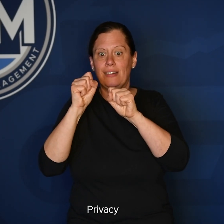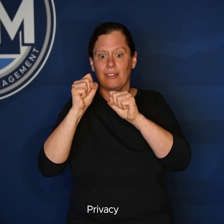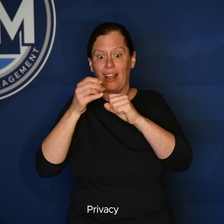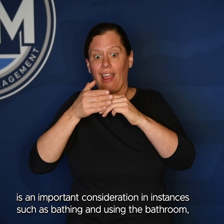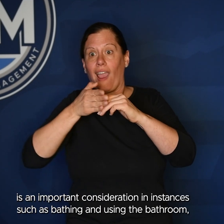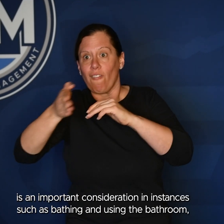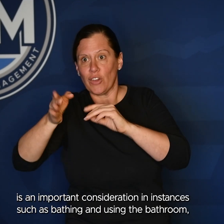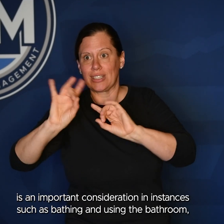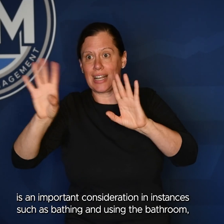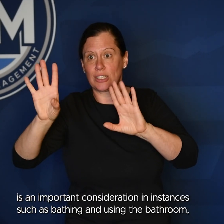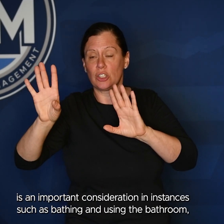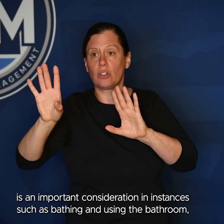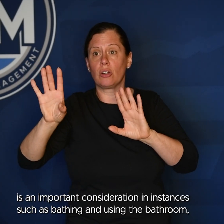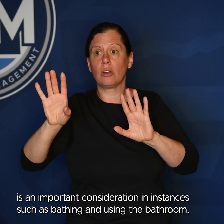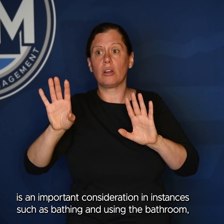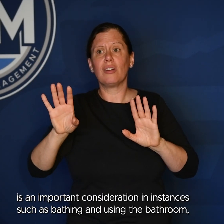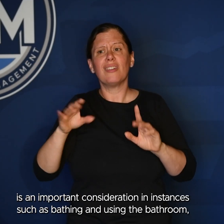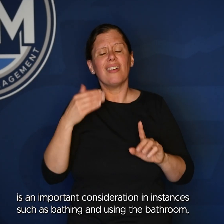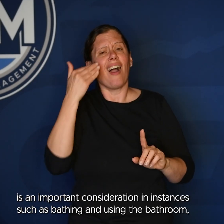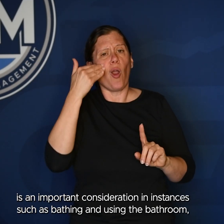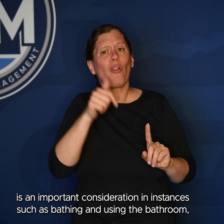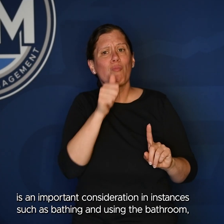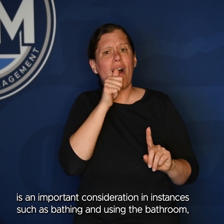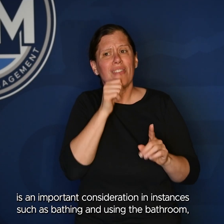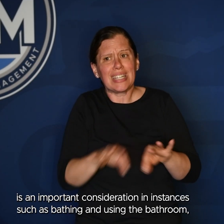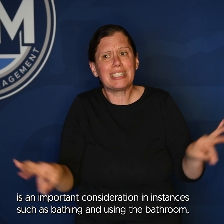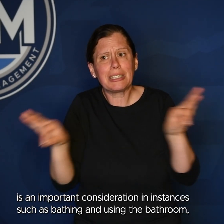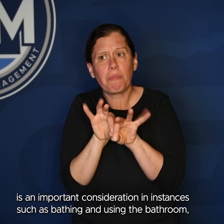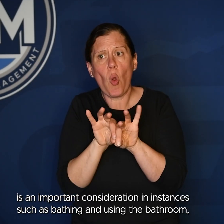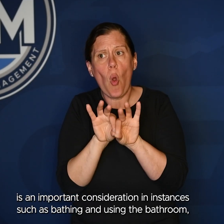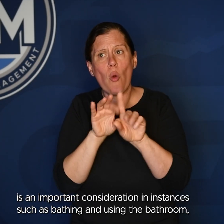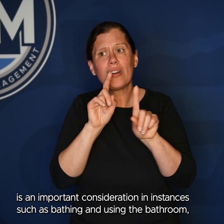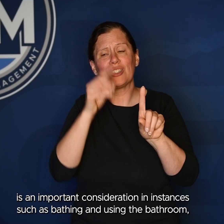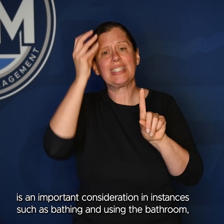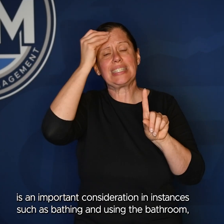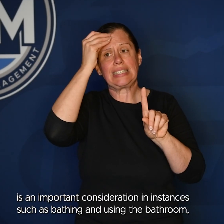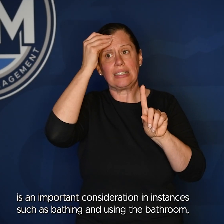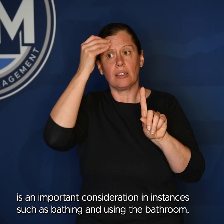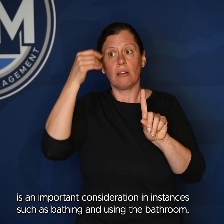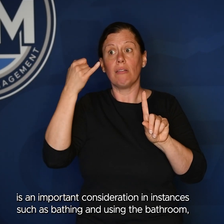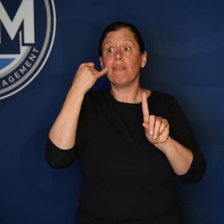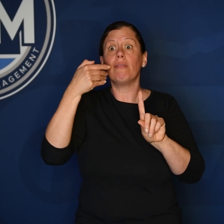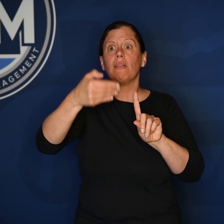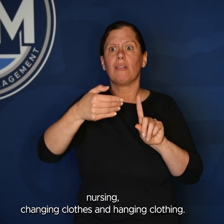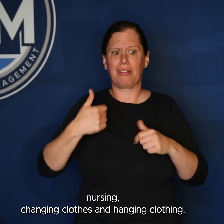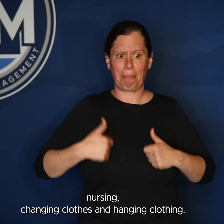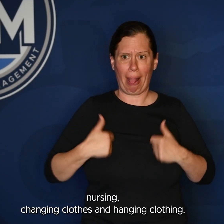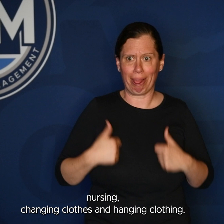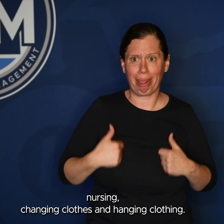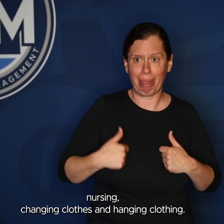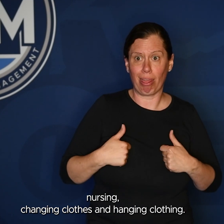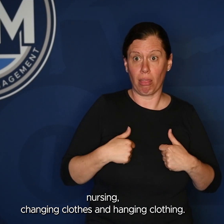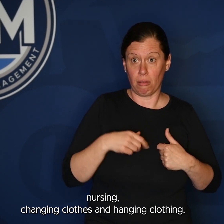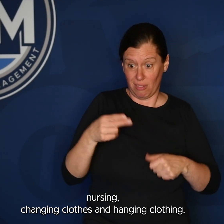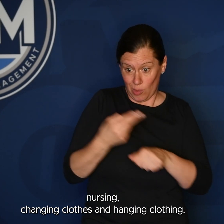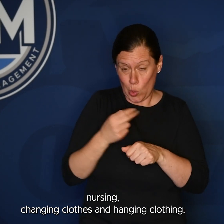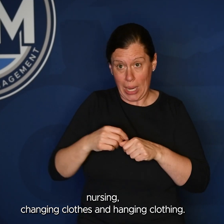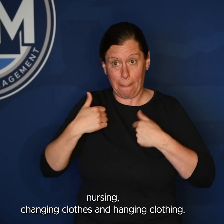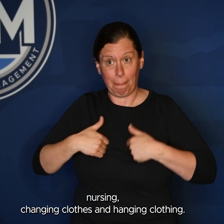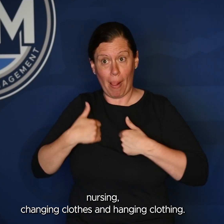Privacy is an important consideration in instances such as bathing and using the bathroom, nursing, changing clothes,